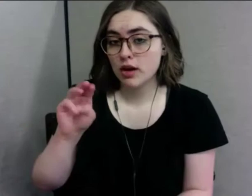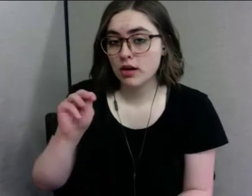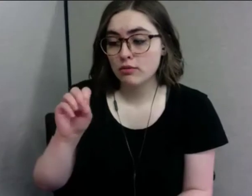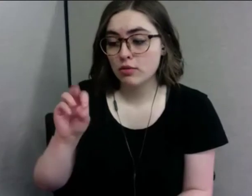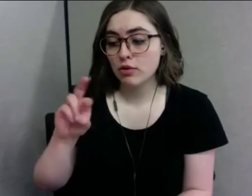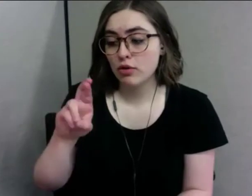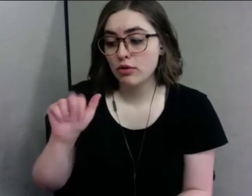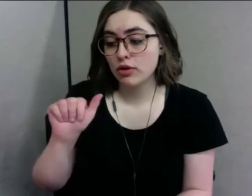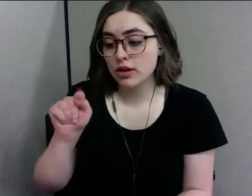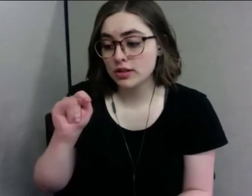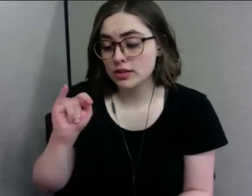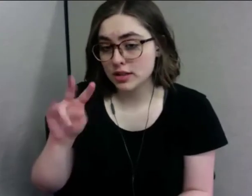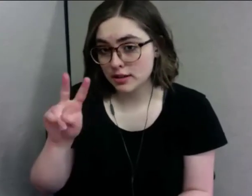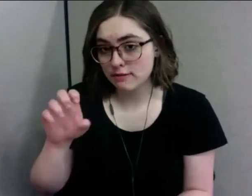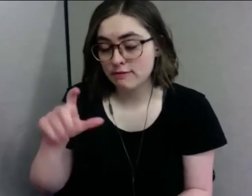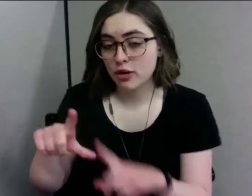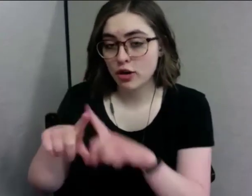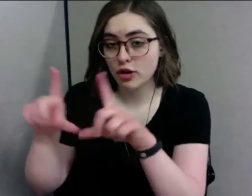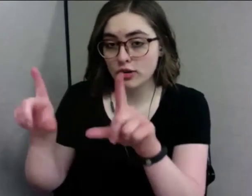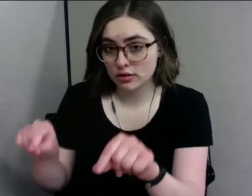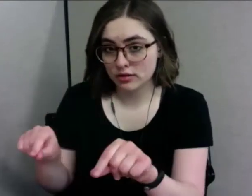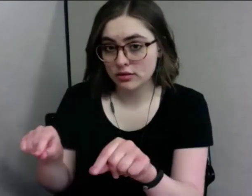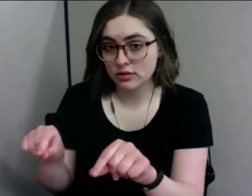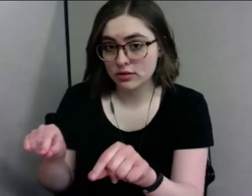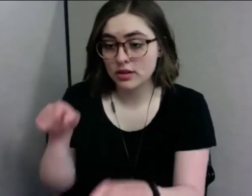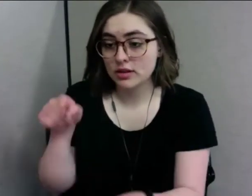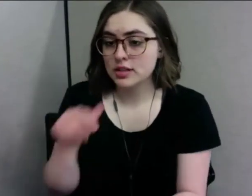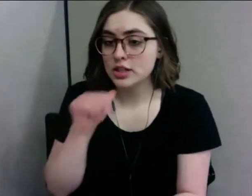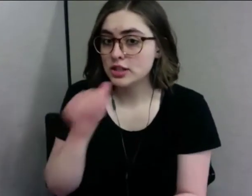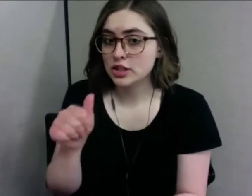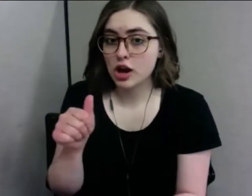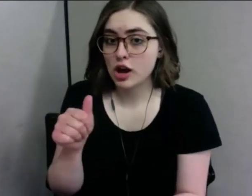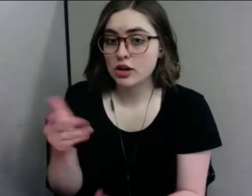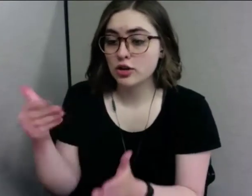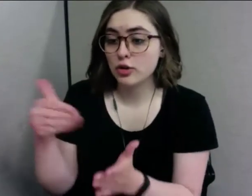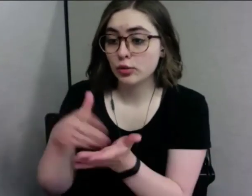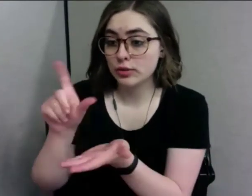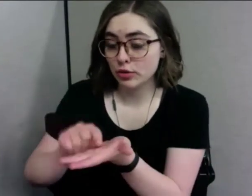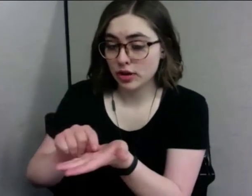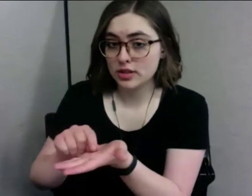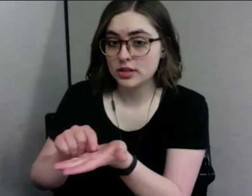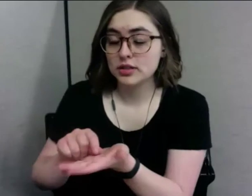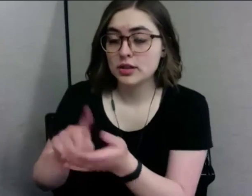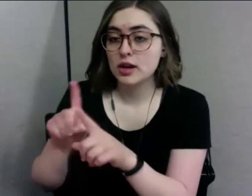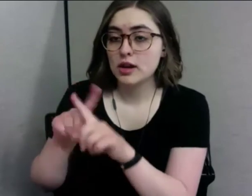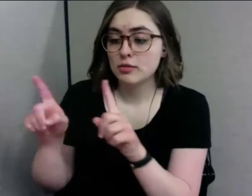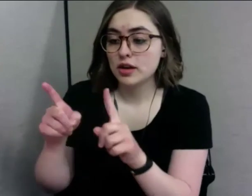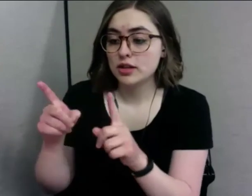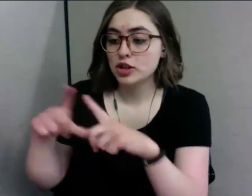recent card that commemorates a vintage player, team, or era.